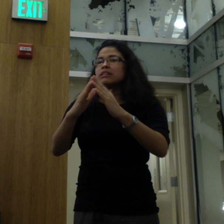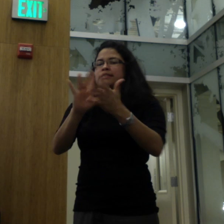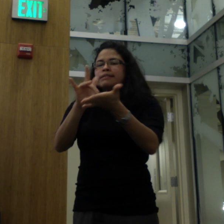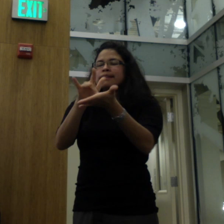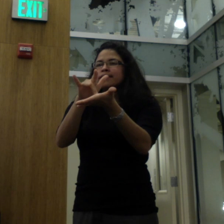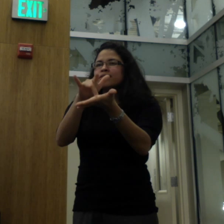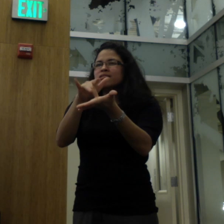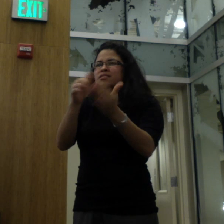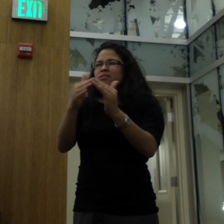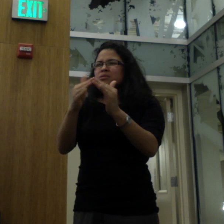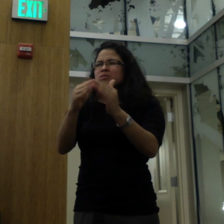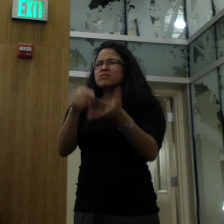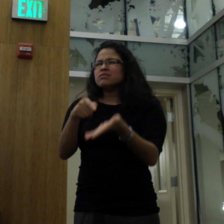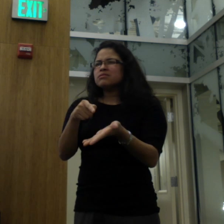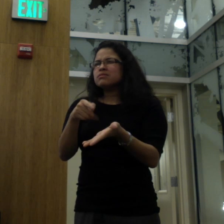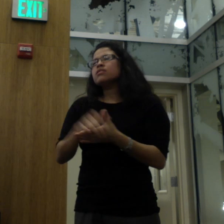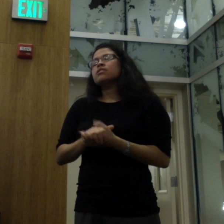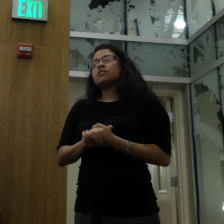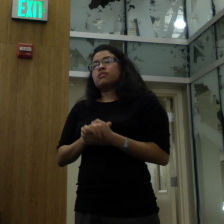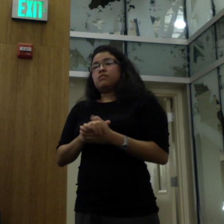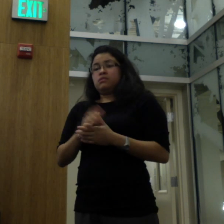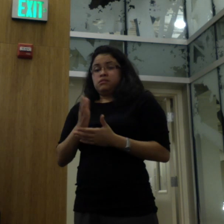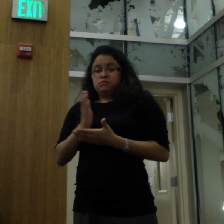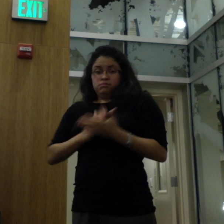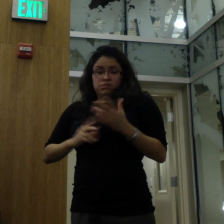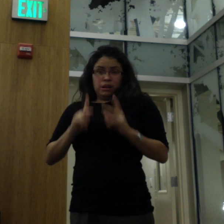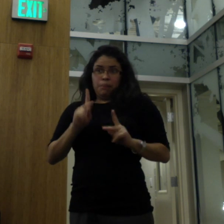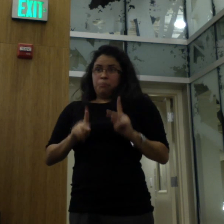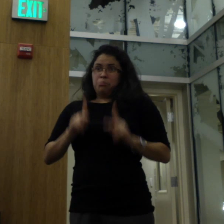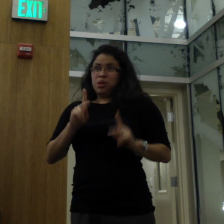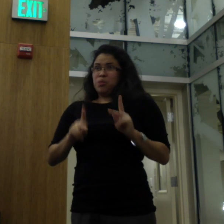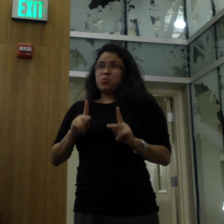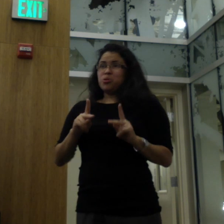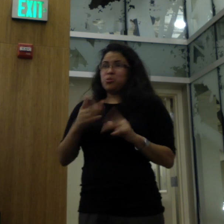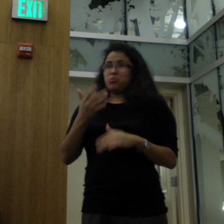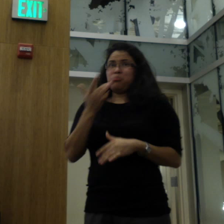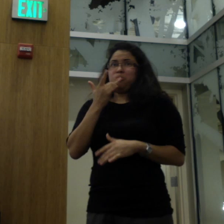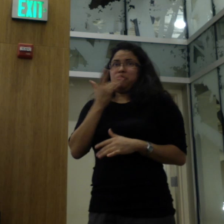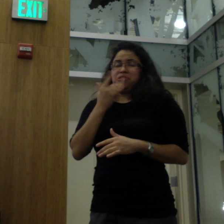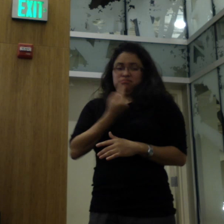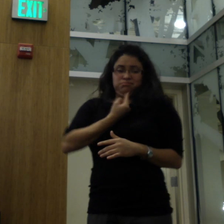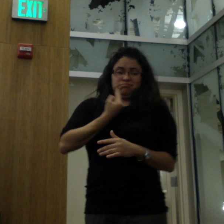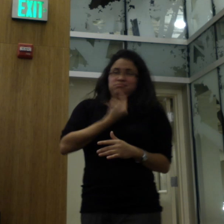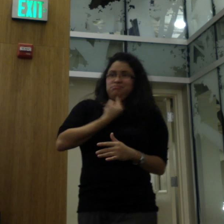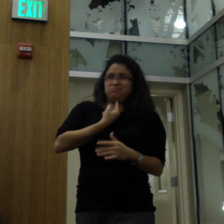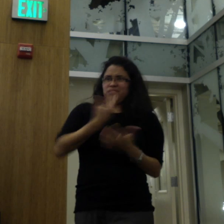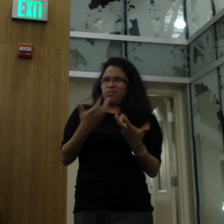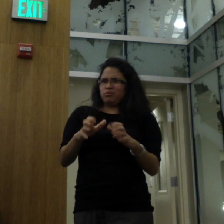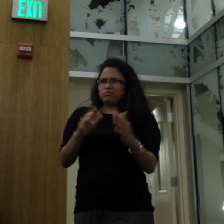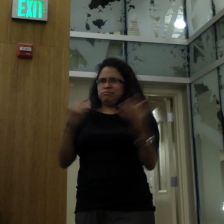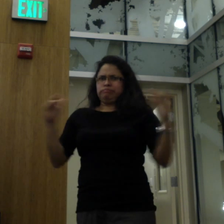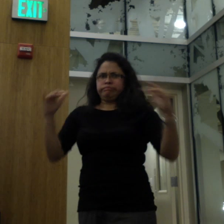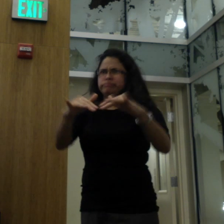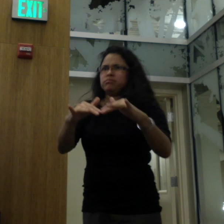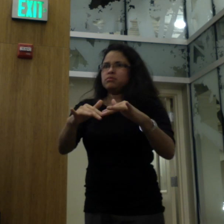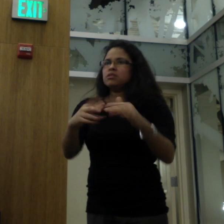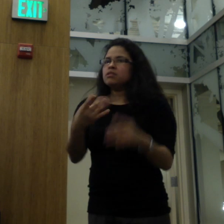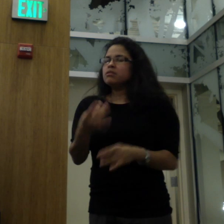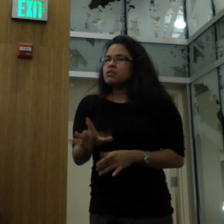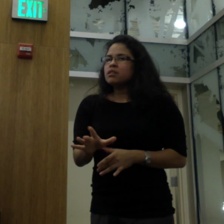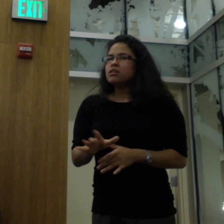center. Some people like to be around people. Other people like to be by themselves. Figure that out.